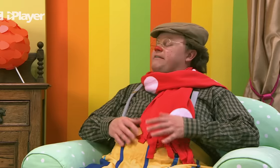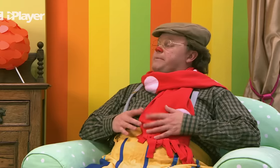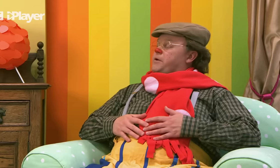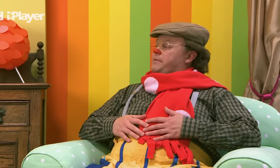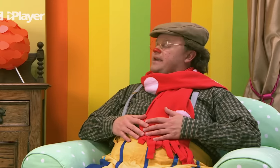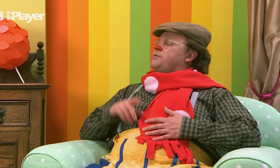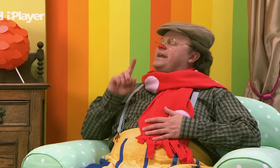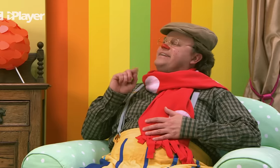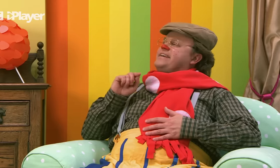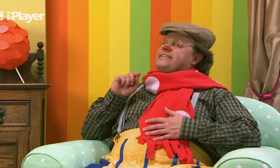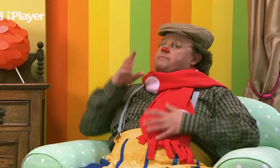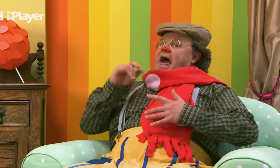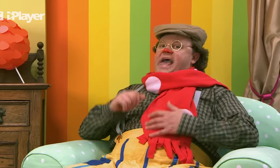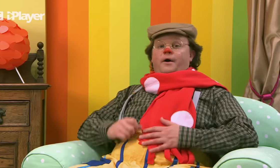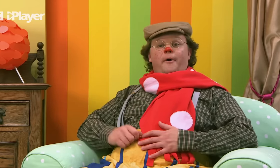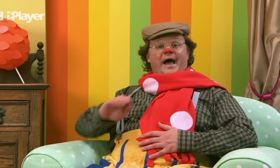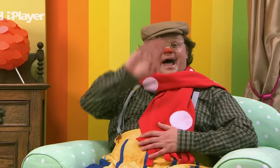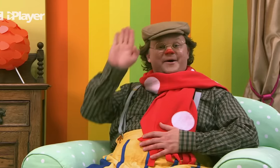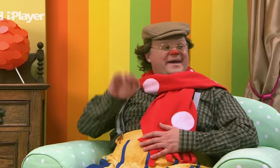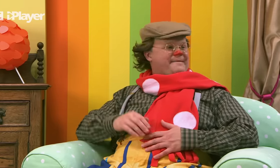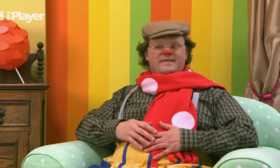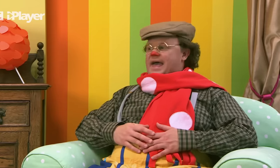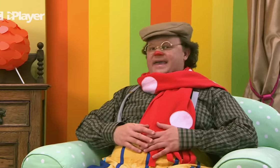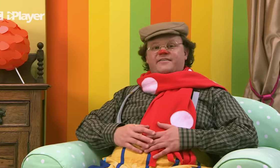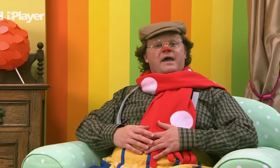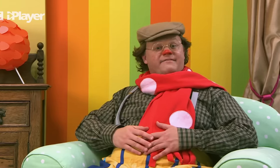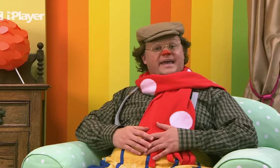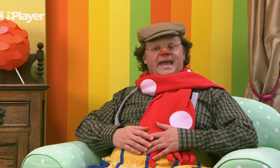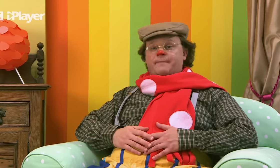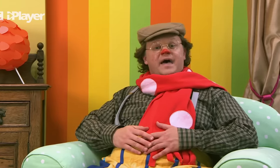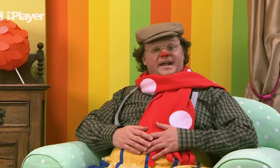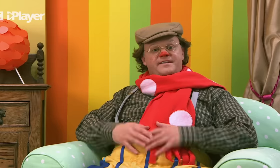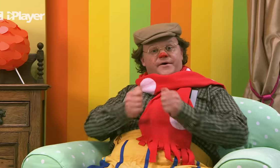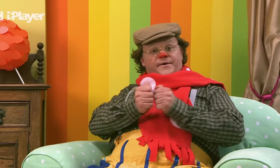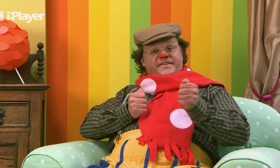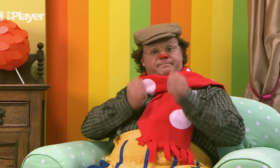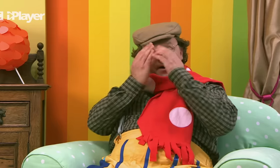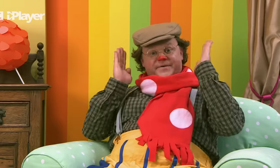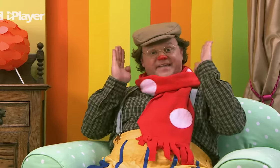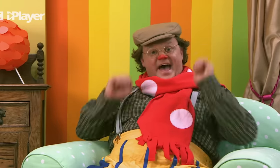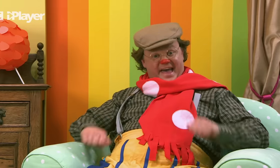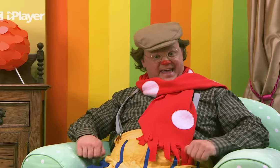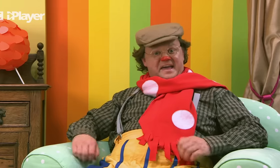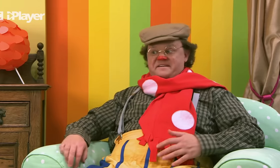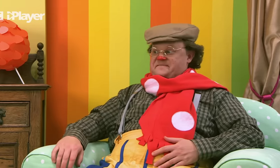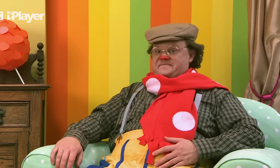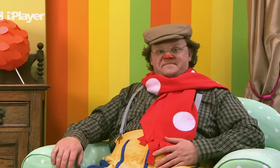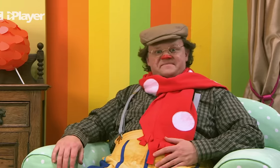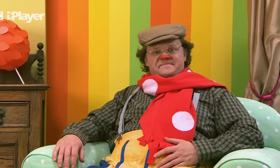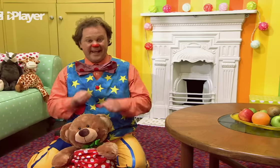the bill, please. Do I get a discount? Hey, oh, hello. Yes, we're having an indoor sports day. Now, first, it's